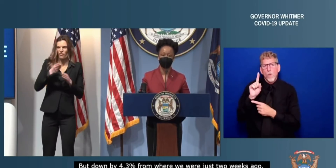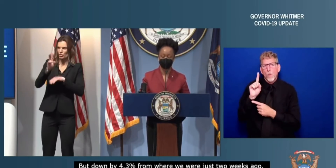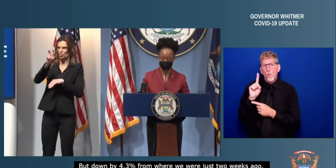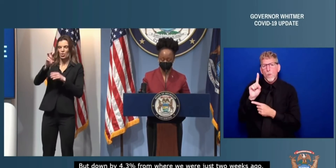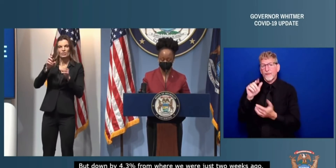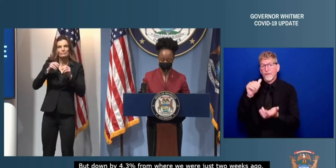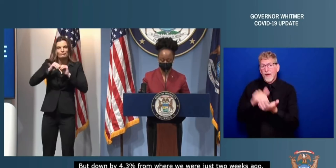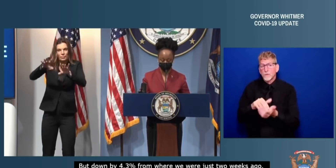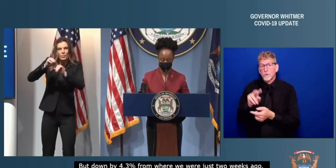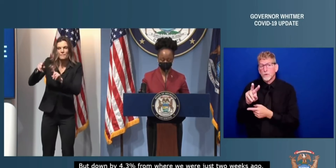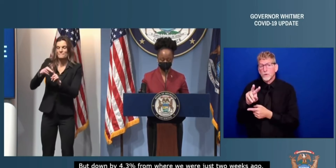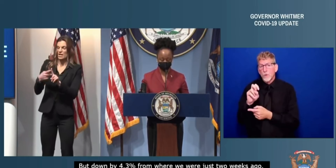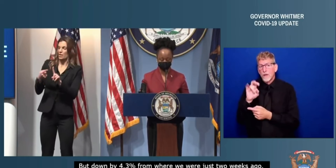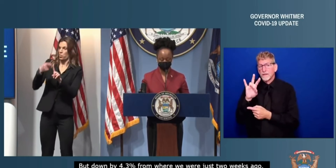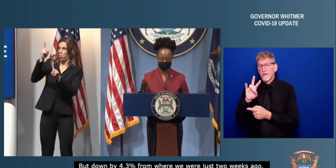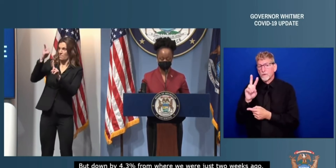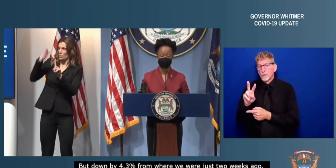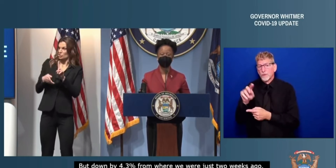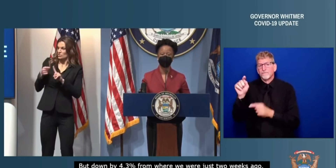and that number is holding steady.